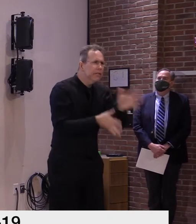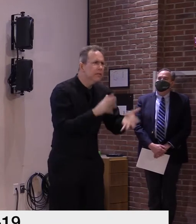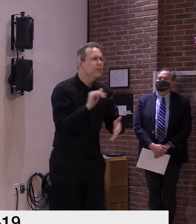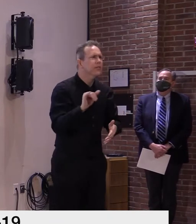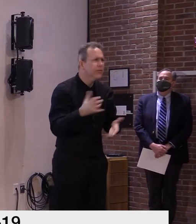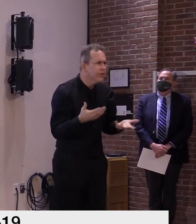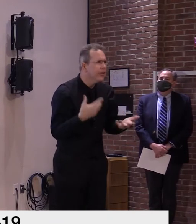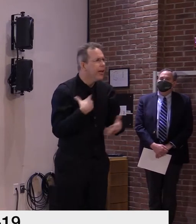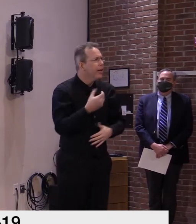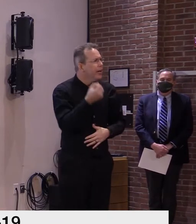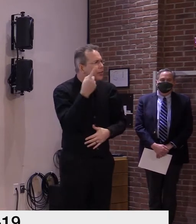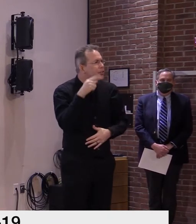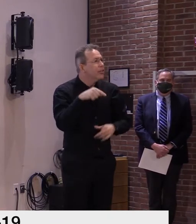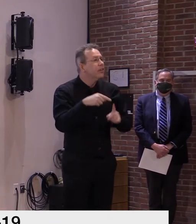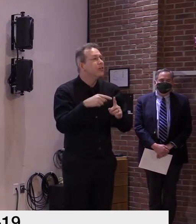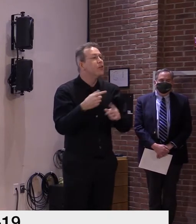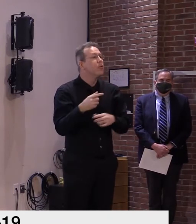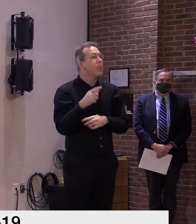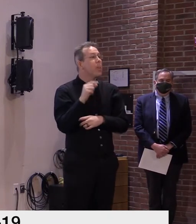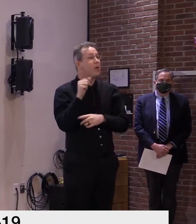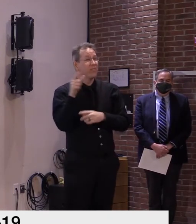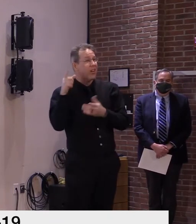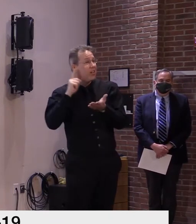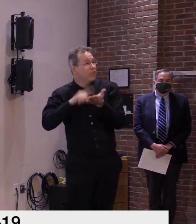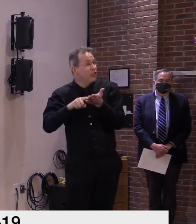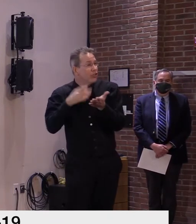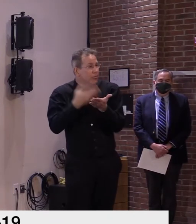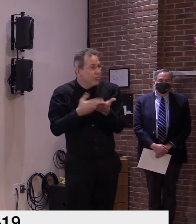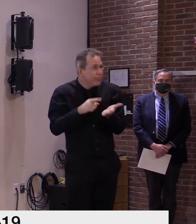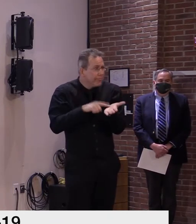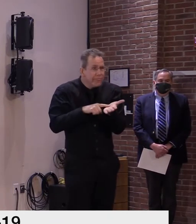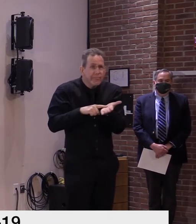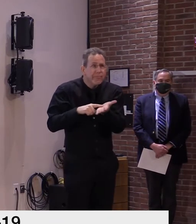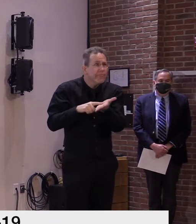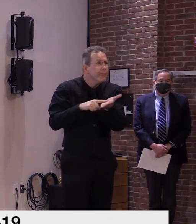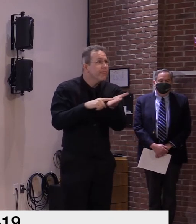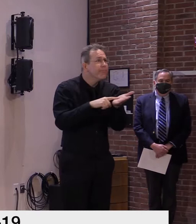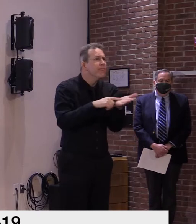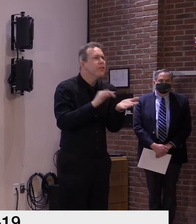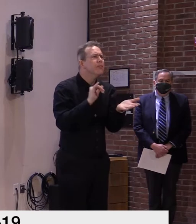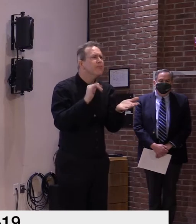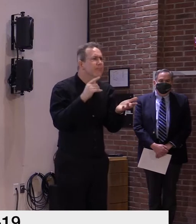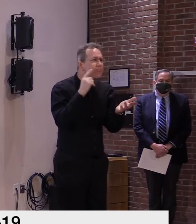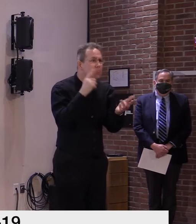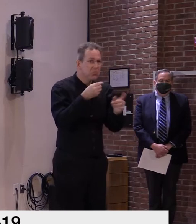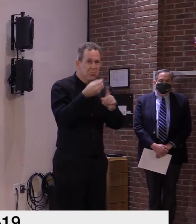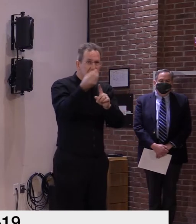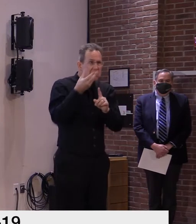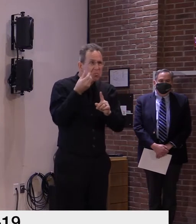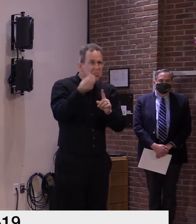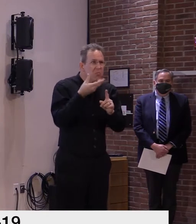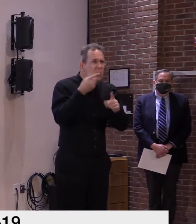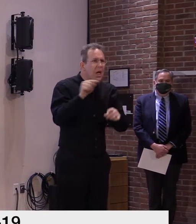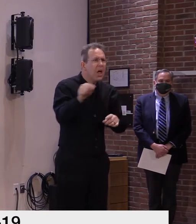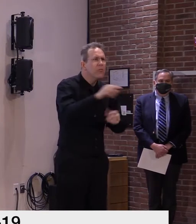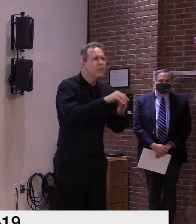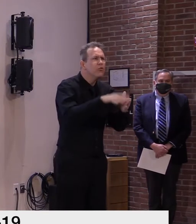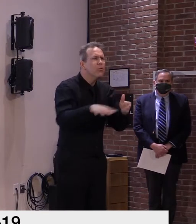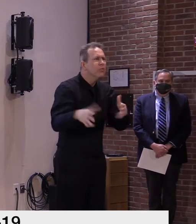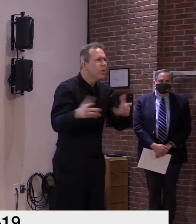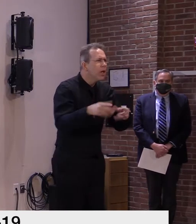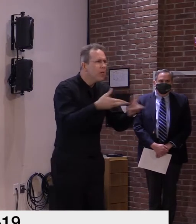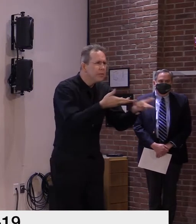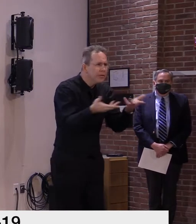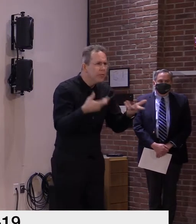temperature gauge. It tells us we have a problem. It is up to us to take the action to fix it. A PACE study was